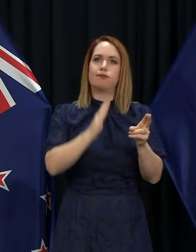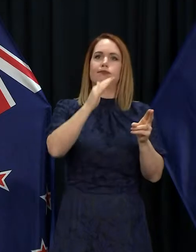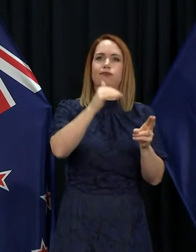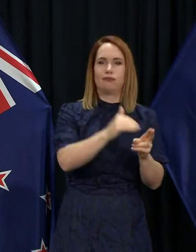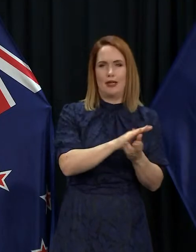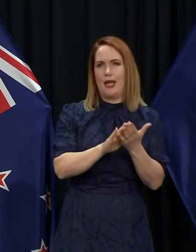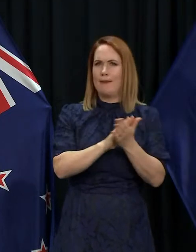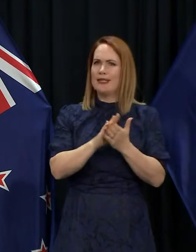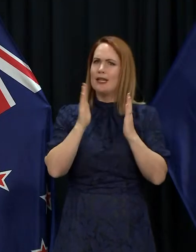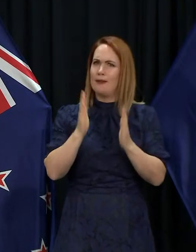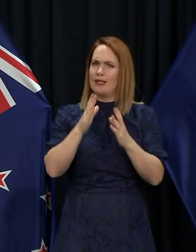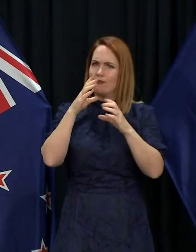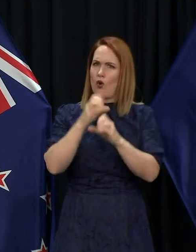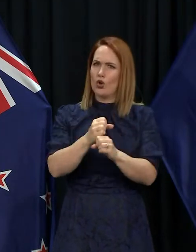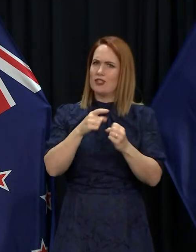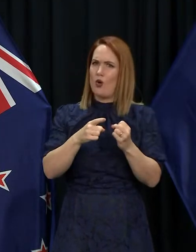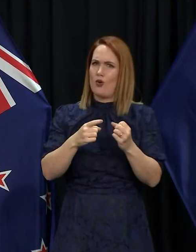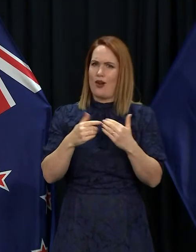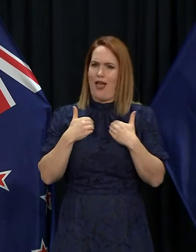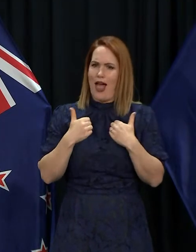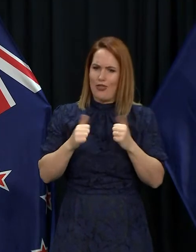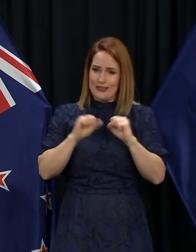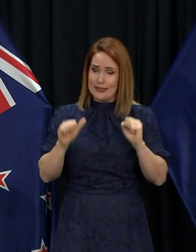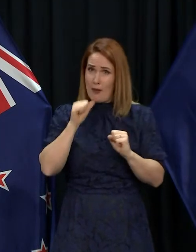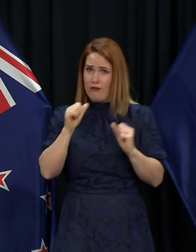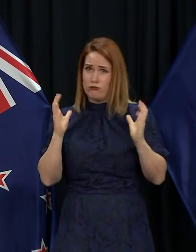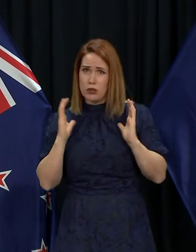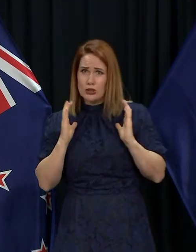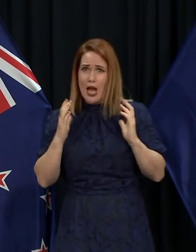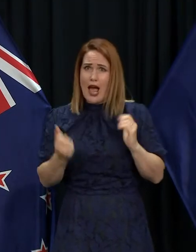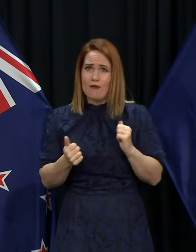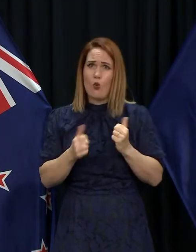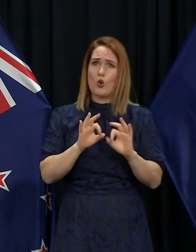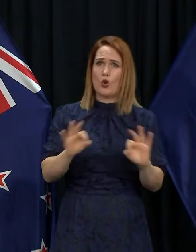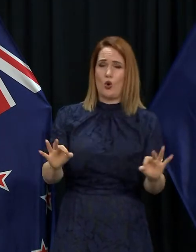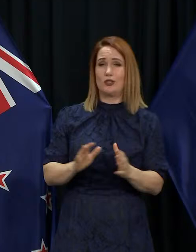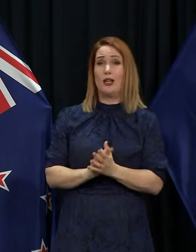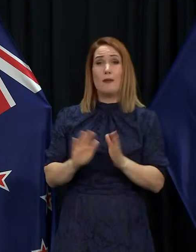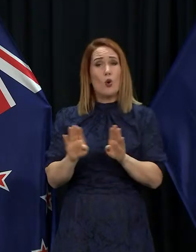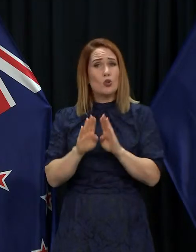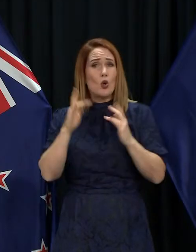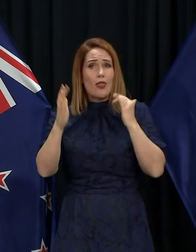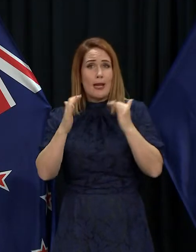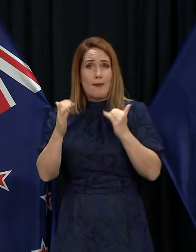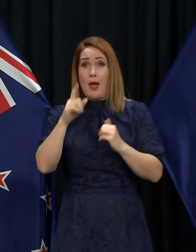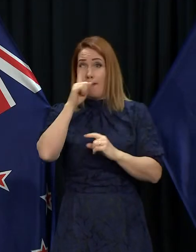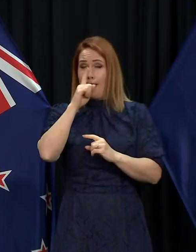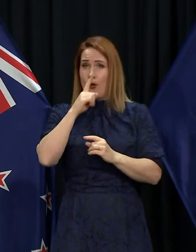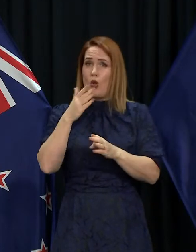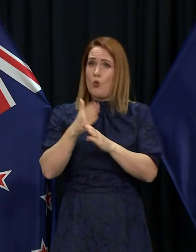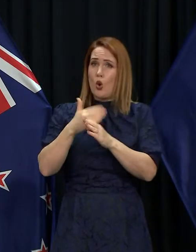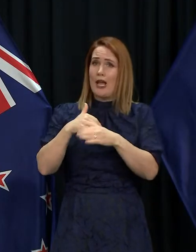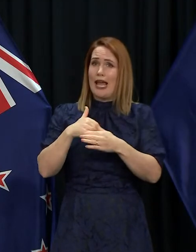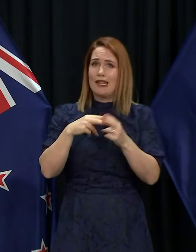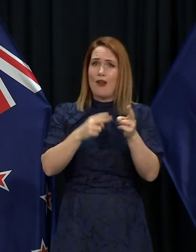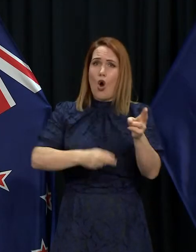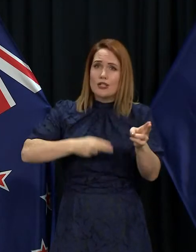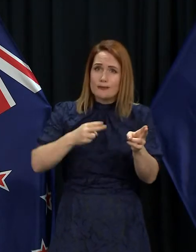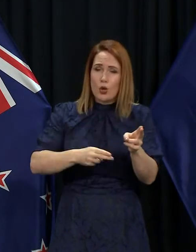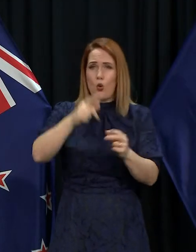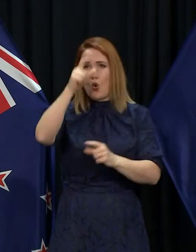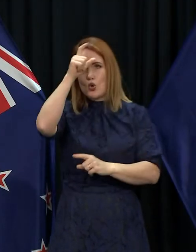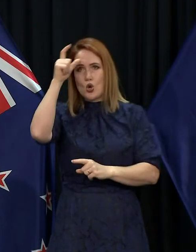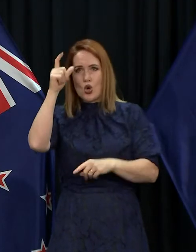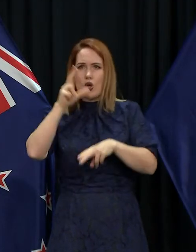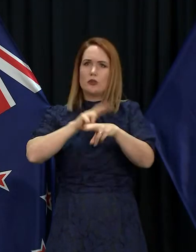system. Keep in mind, one of the additional pressures in the system is that healthcare workers themselves and their families are being affected by COVID, and that can